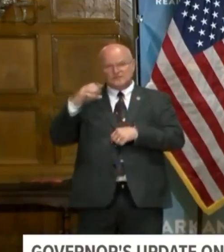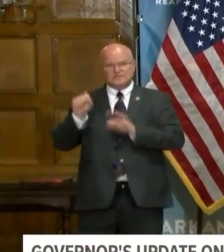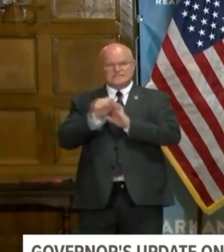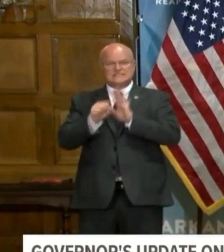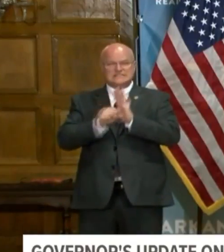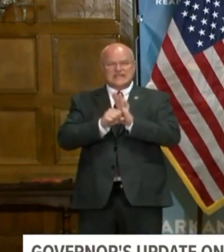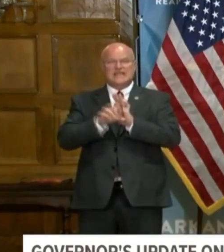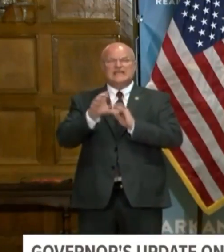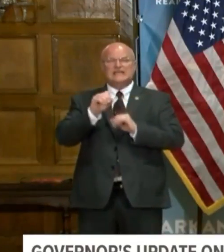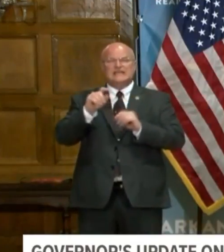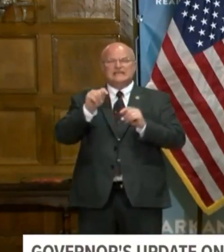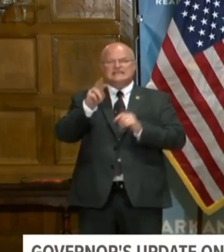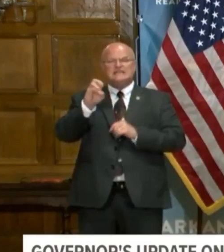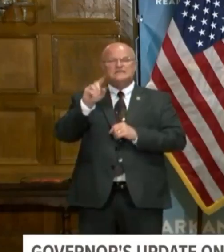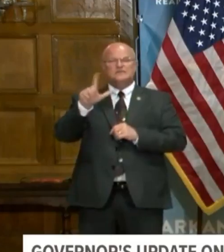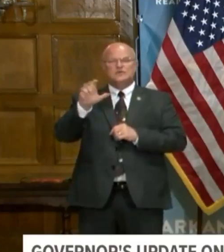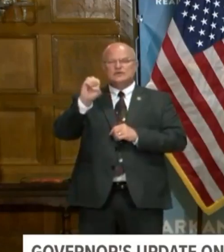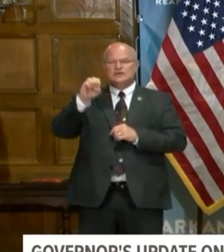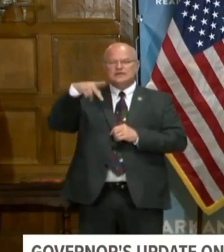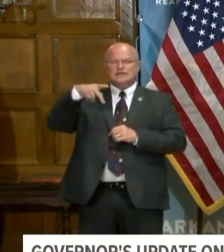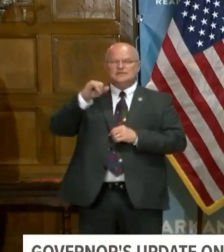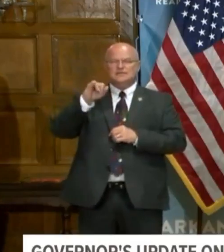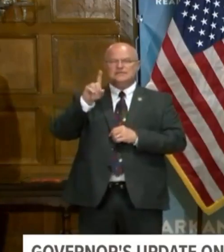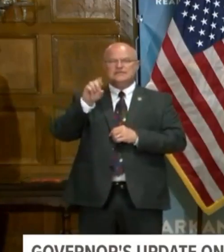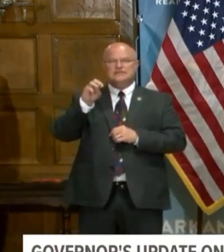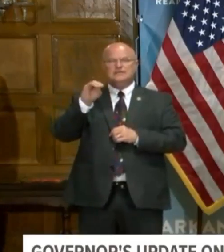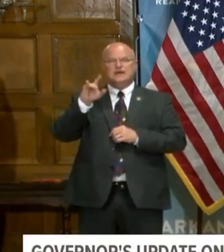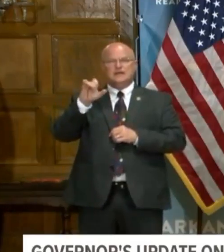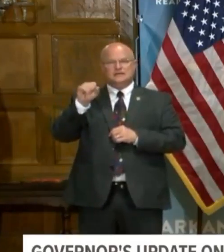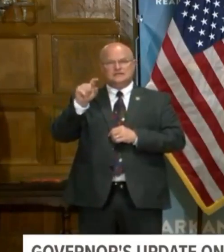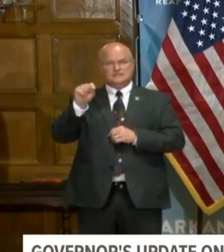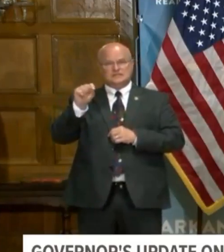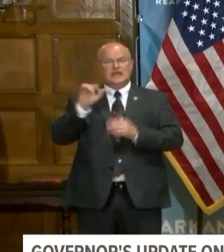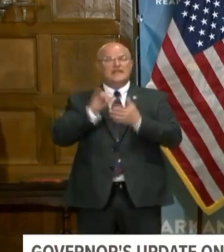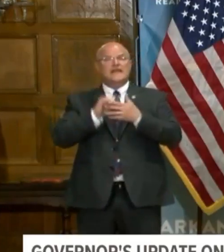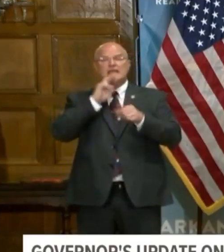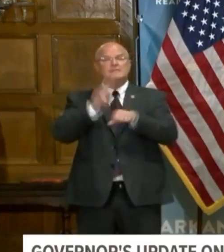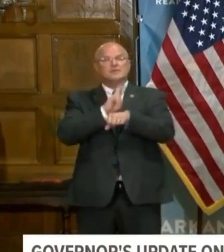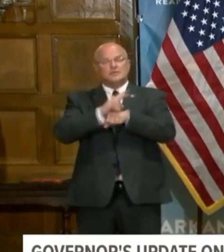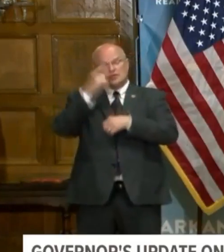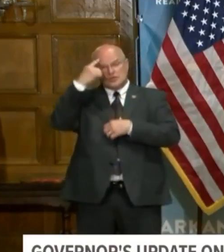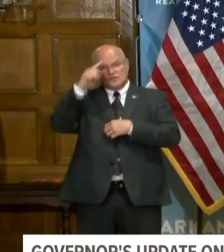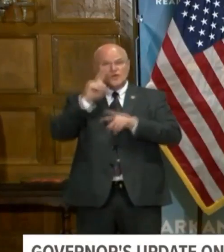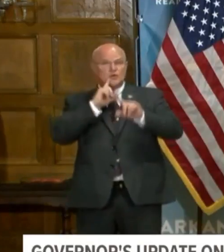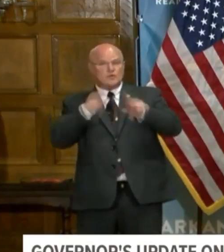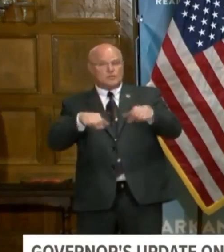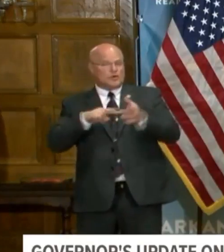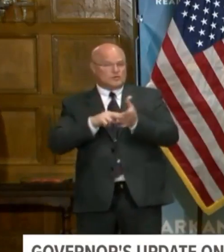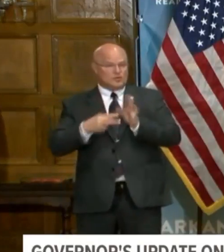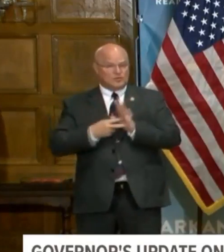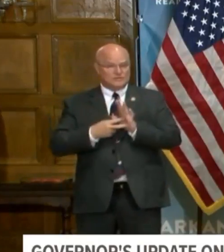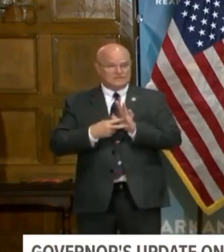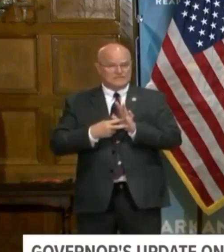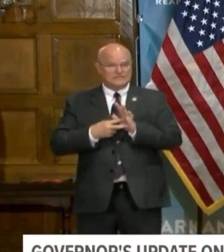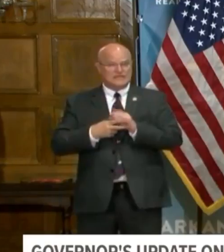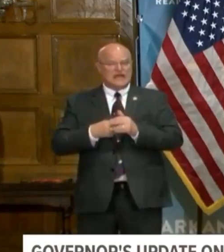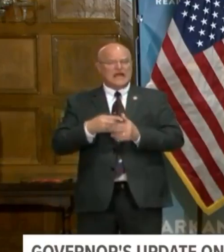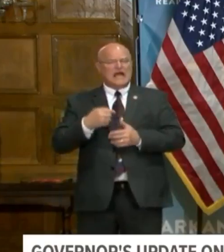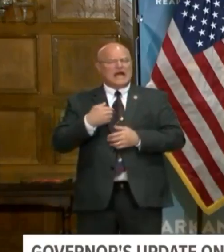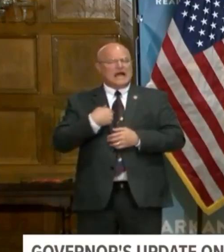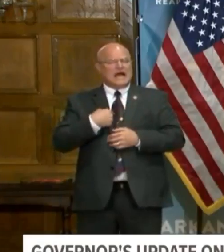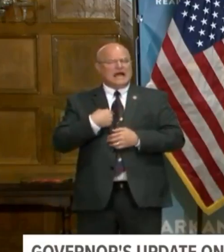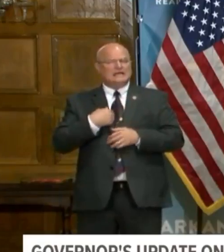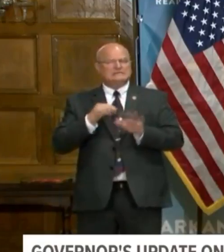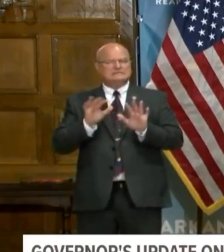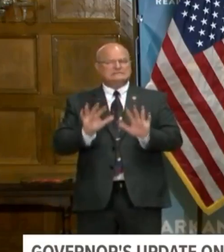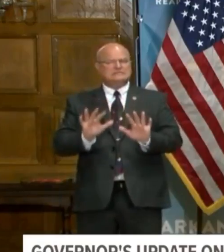Territorial Epidemiologists, and that can be used for reporting purposes. I would